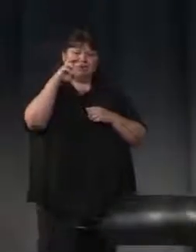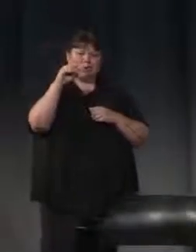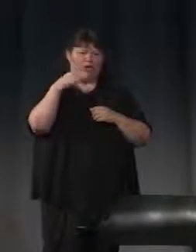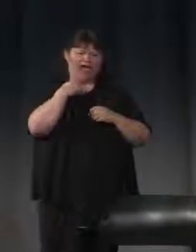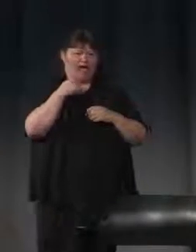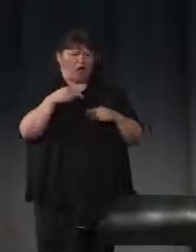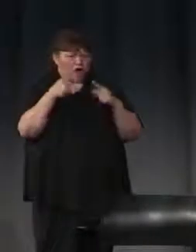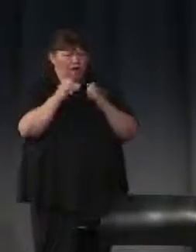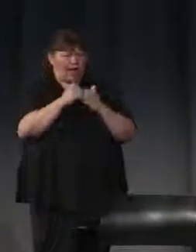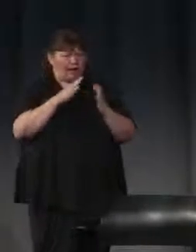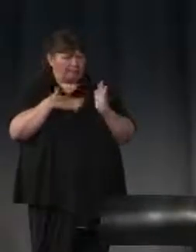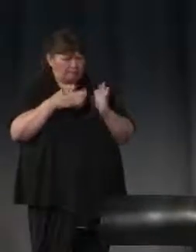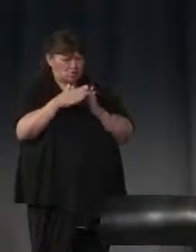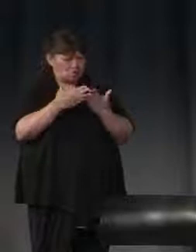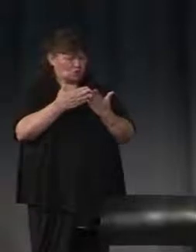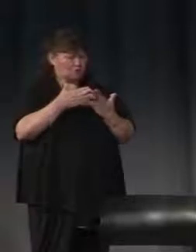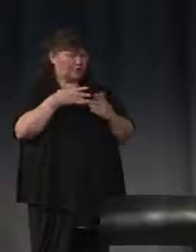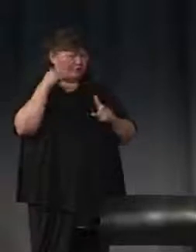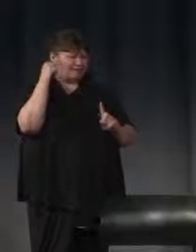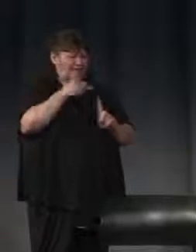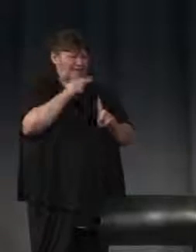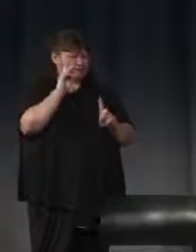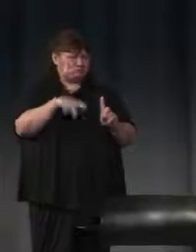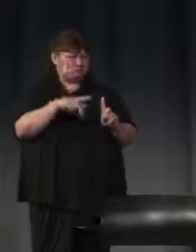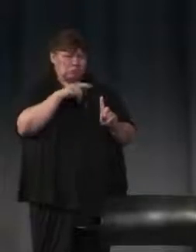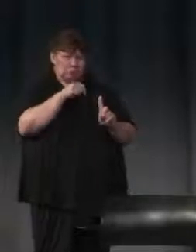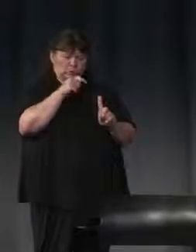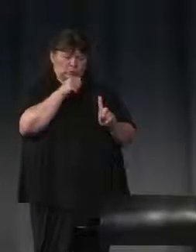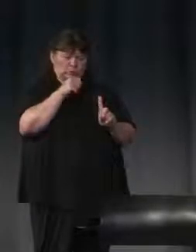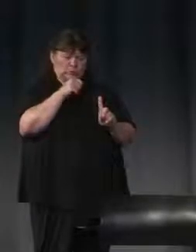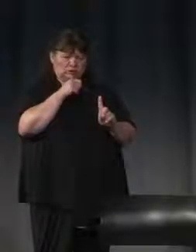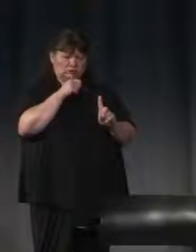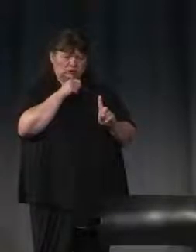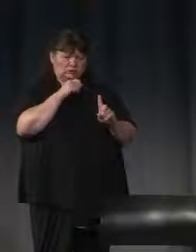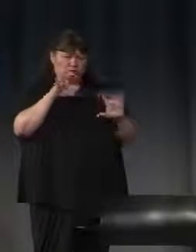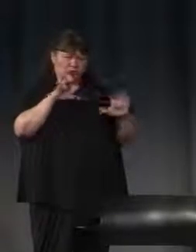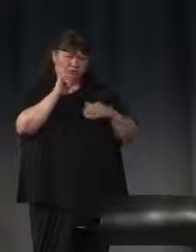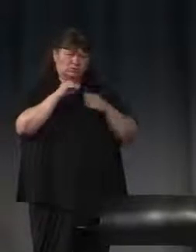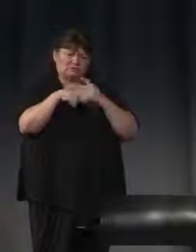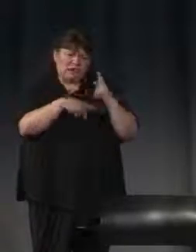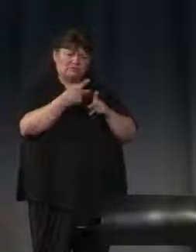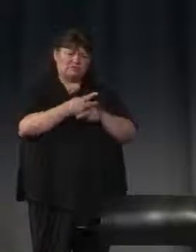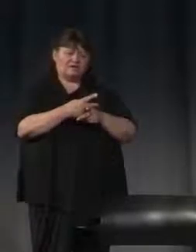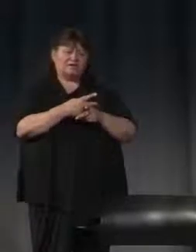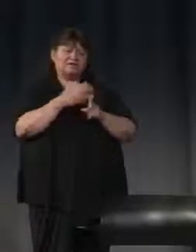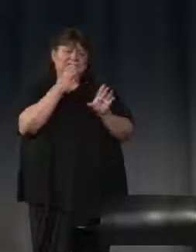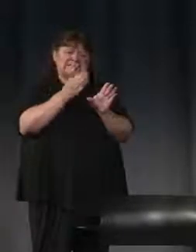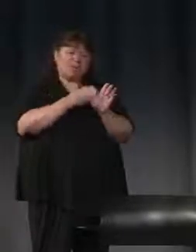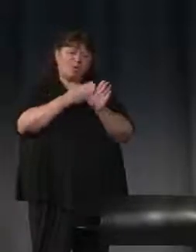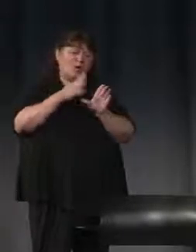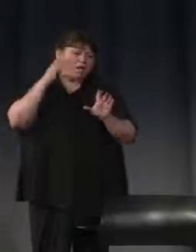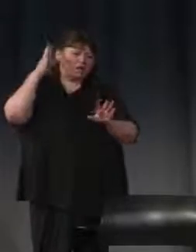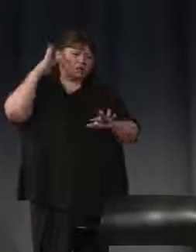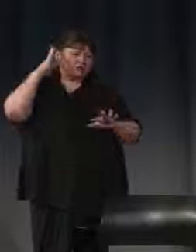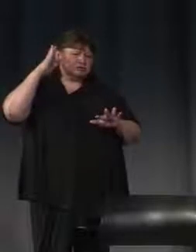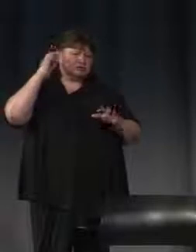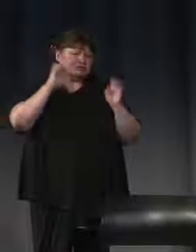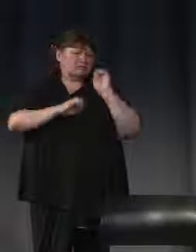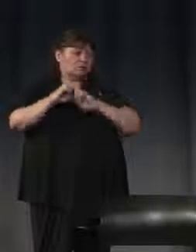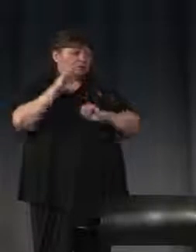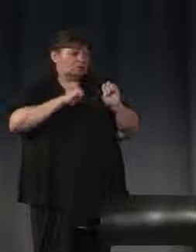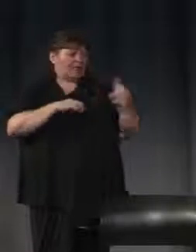in my book, is somebody who is performing these kinds of psychoacoustic experiments. I mean, one of the things that when I hear Josh talk, I want to